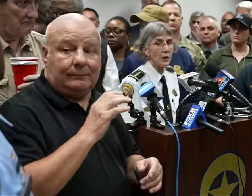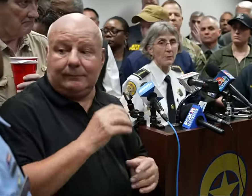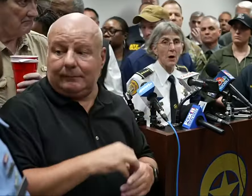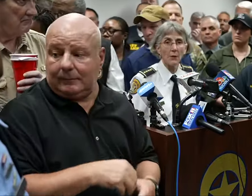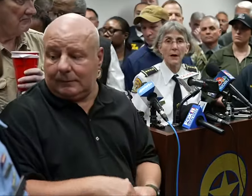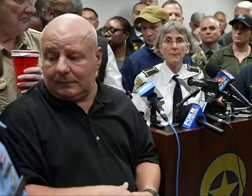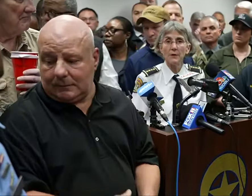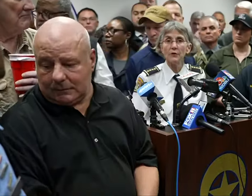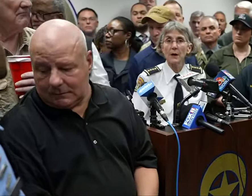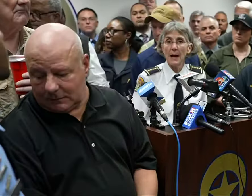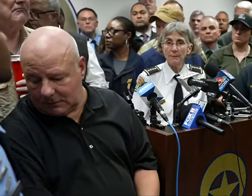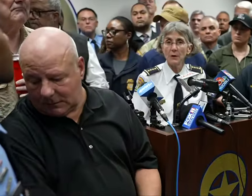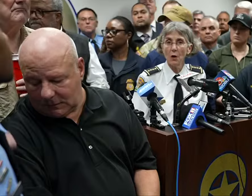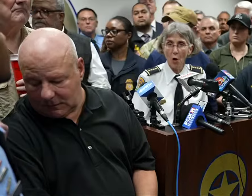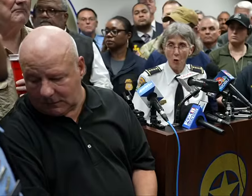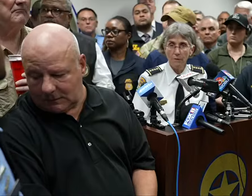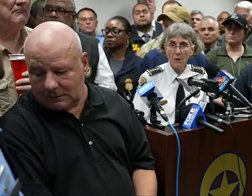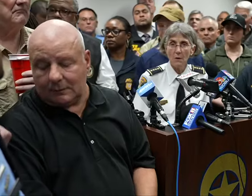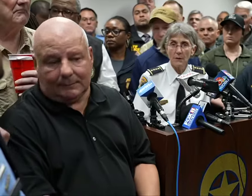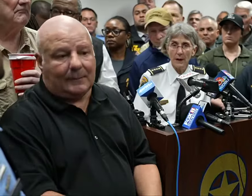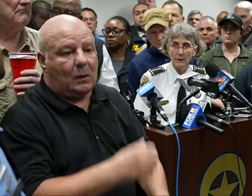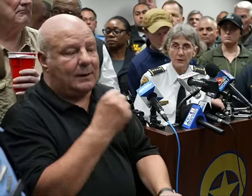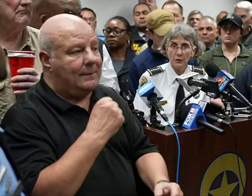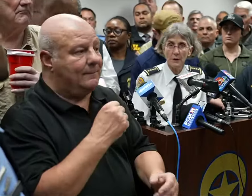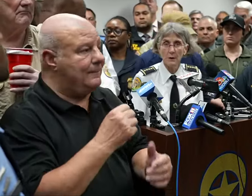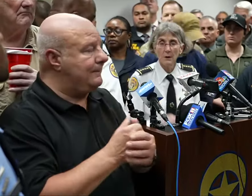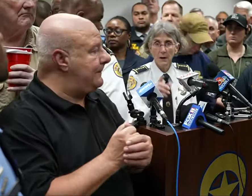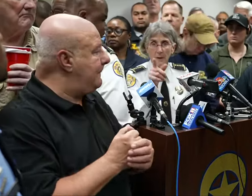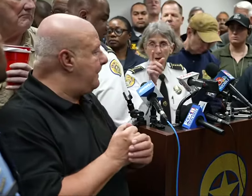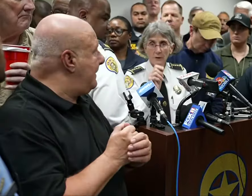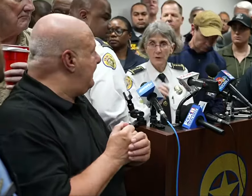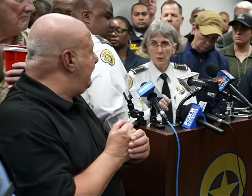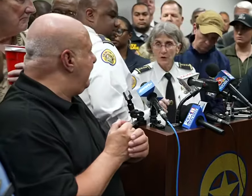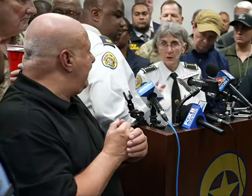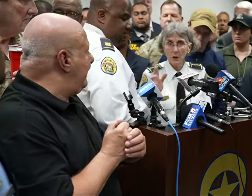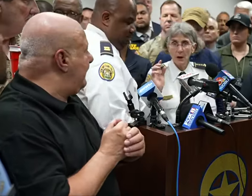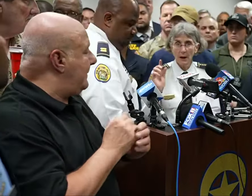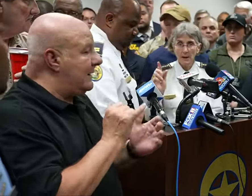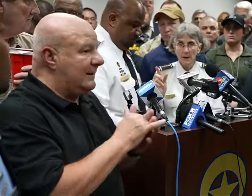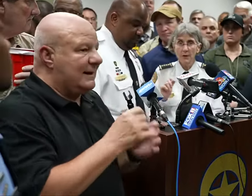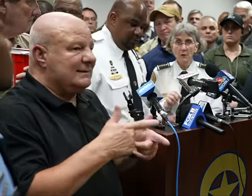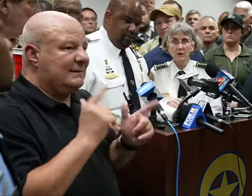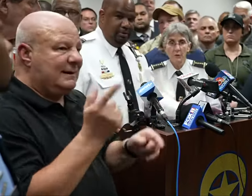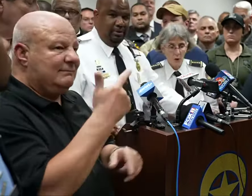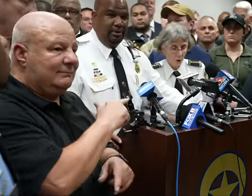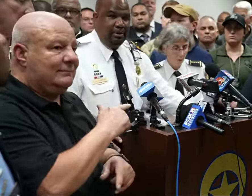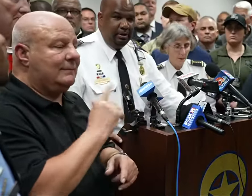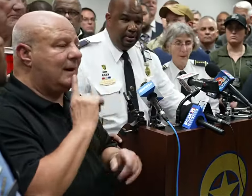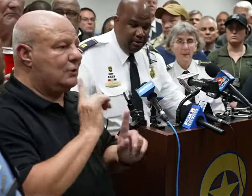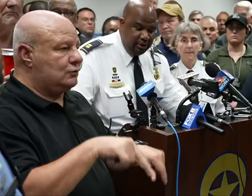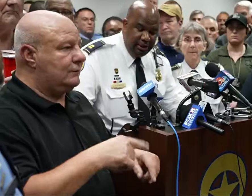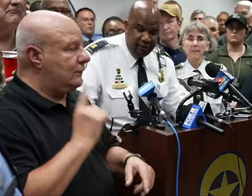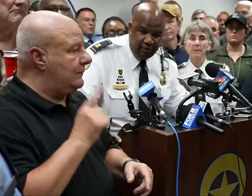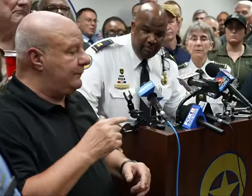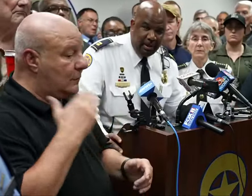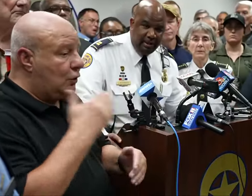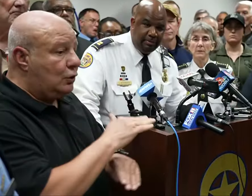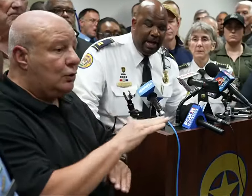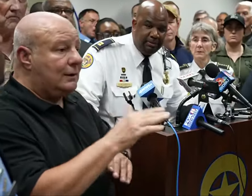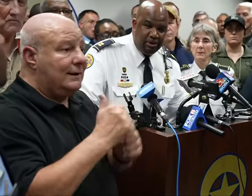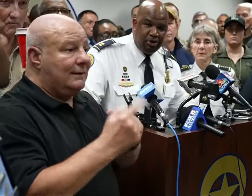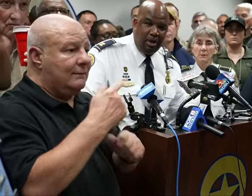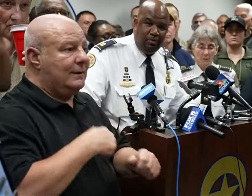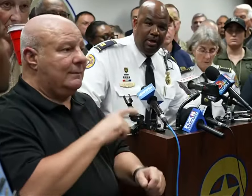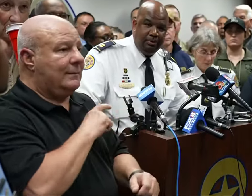The reason I'm calling the captain, he's the captain over that district, and that is a question I'm going to let him address for you. Good evening, everybody.